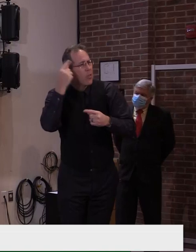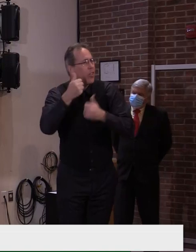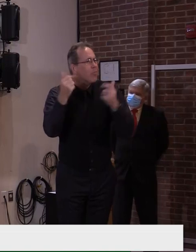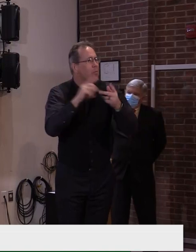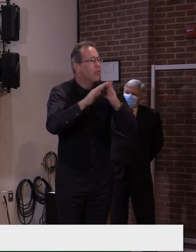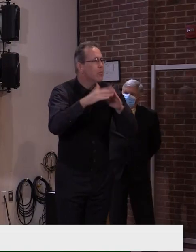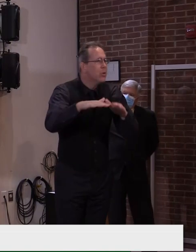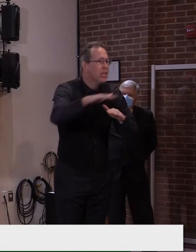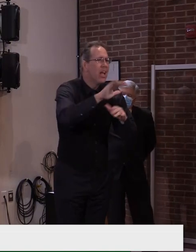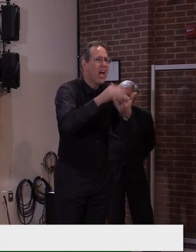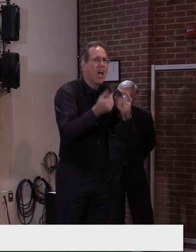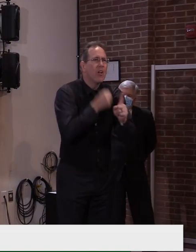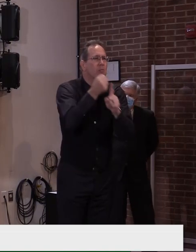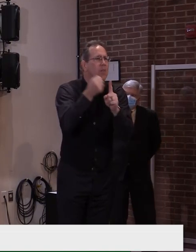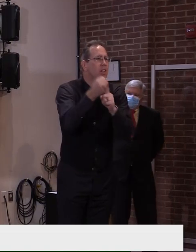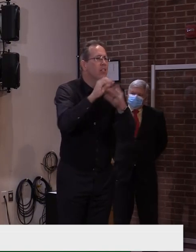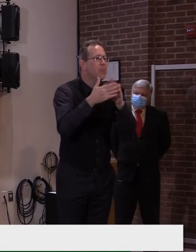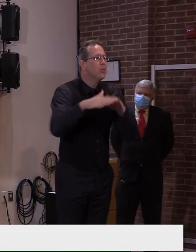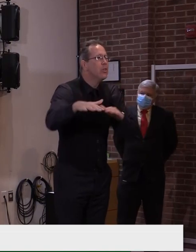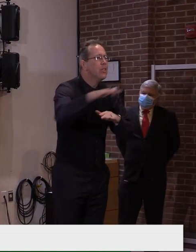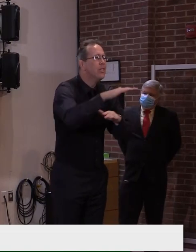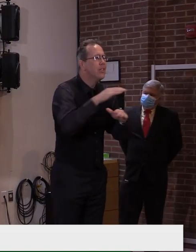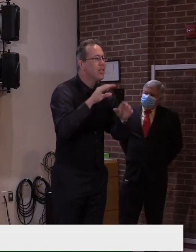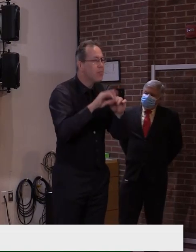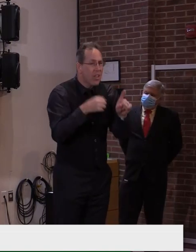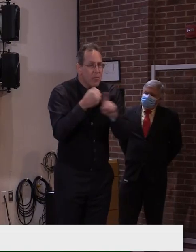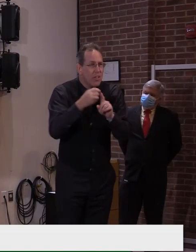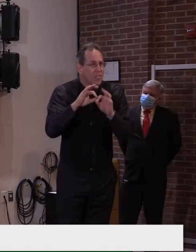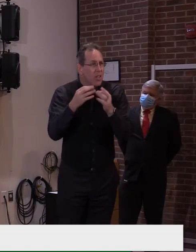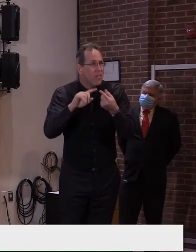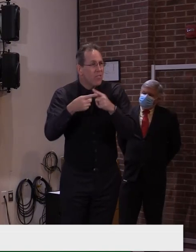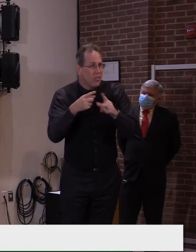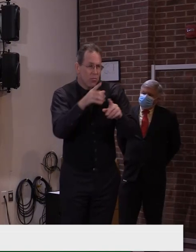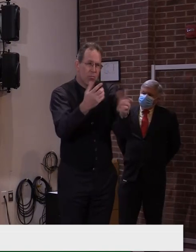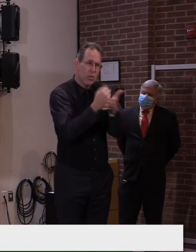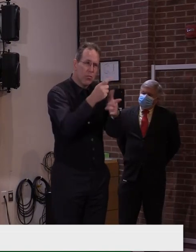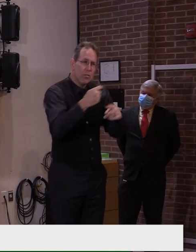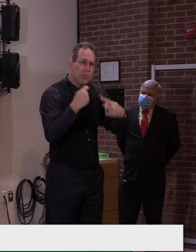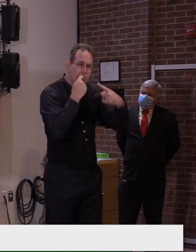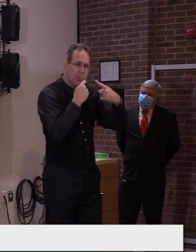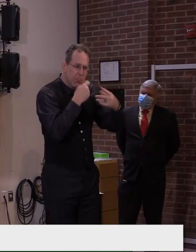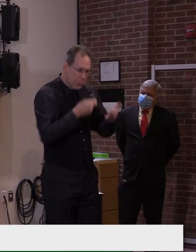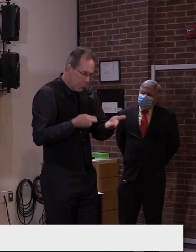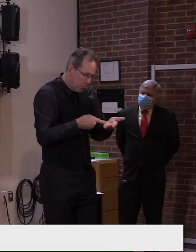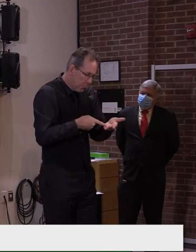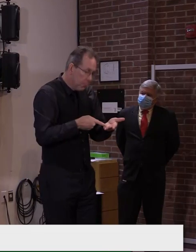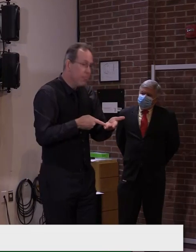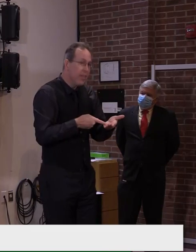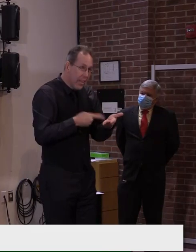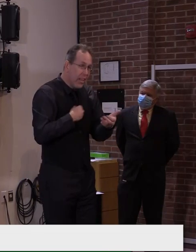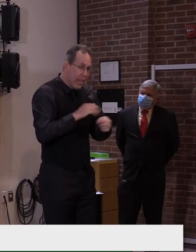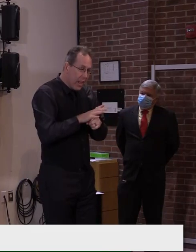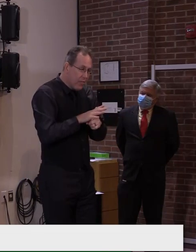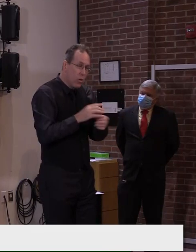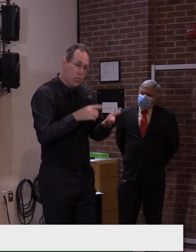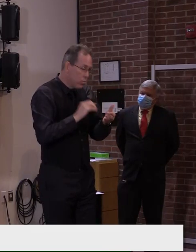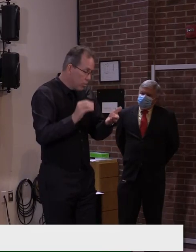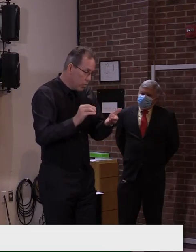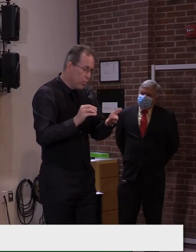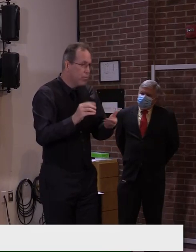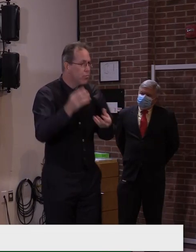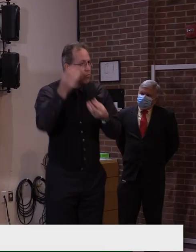situation where they have tested positive or negative, and then make determination as to whether they proceed with whatever plans they